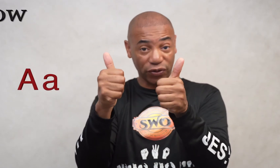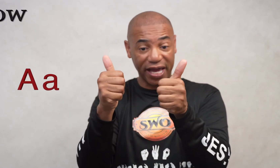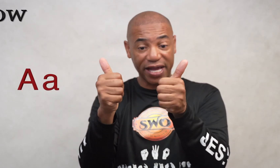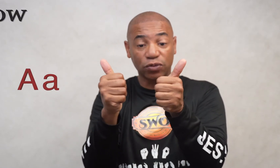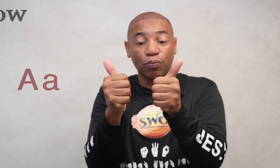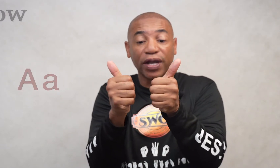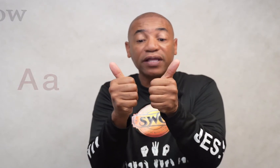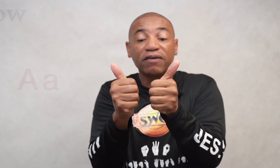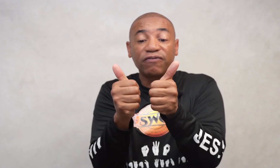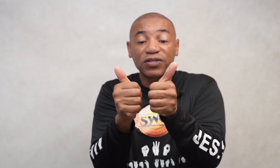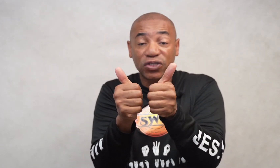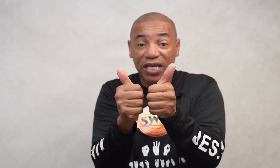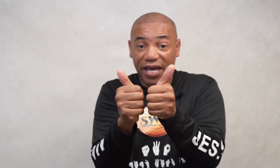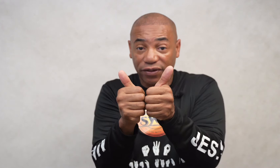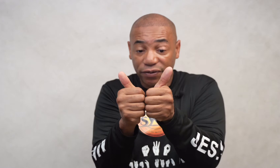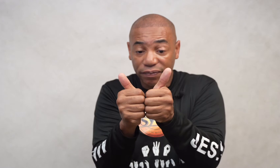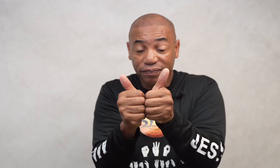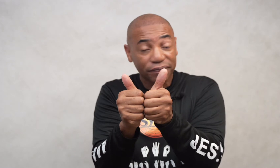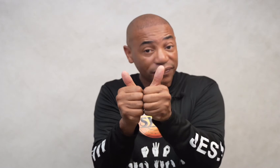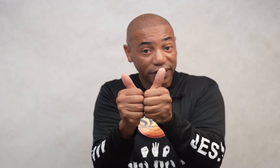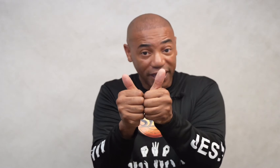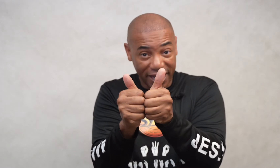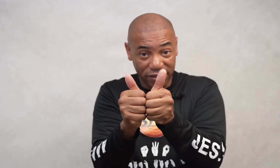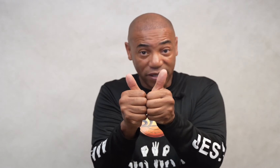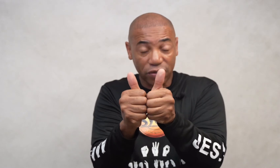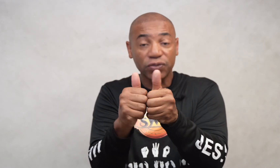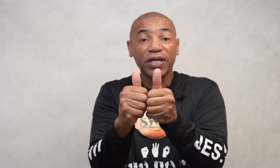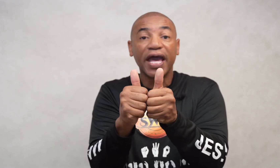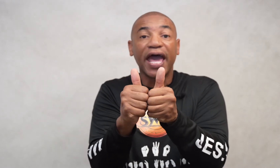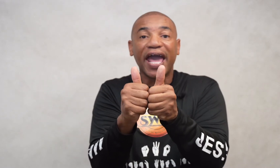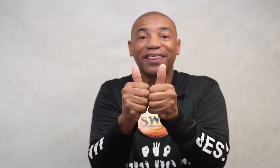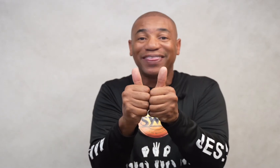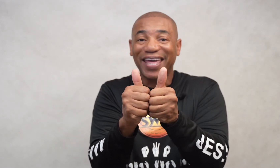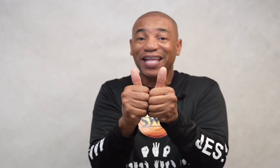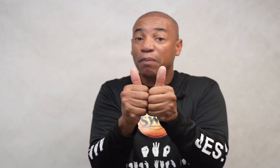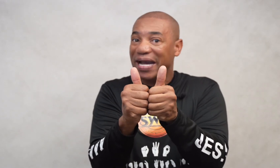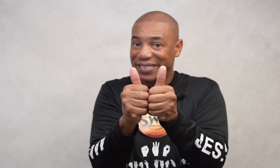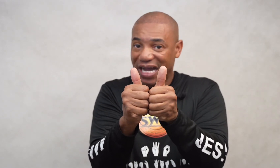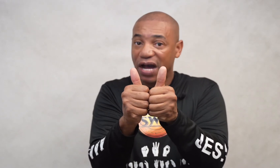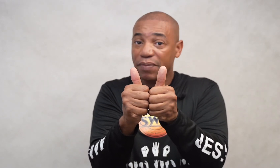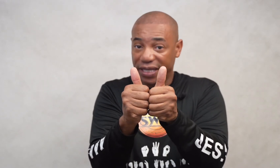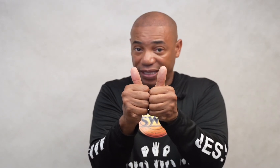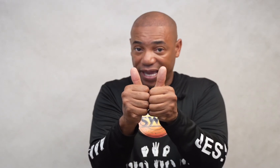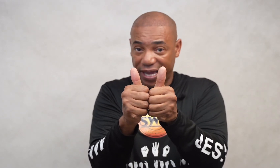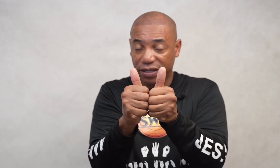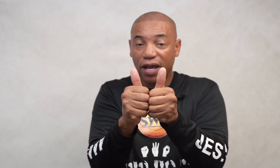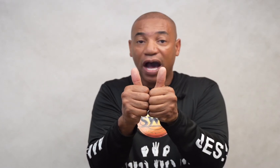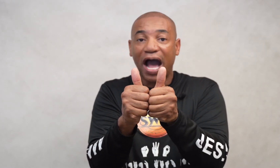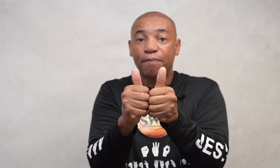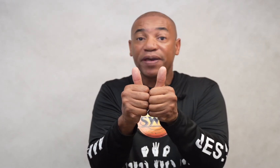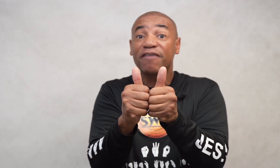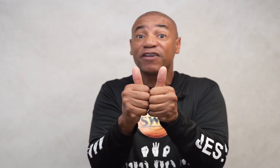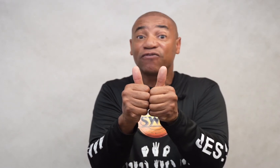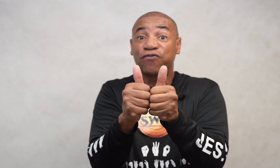hands, bringing the fists together at the knuckles, and then my dominant hand, I pivot